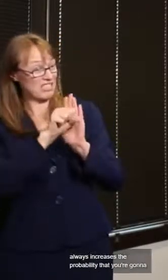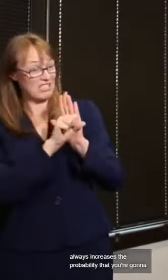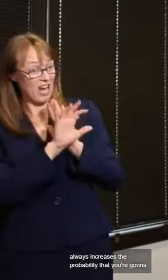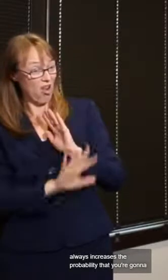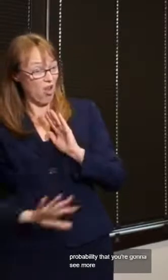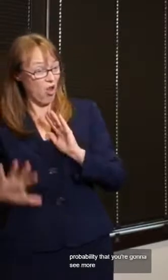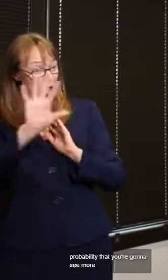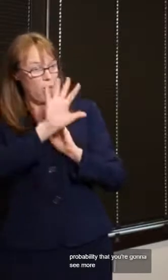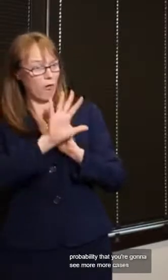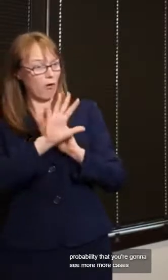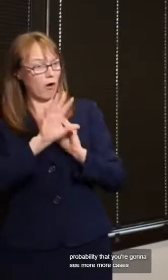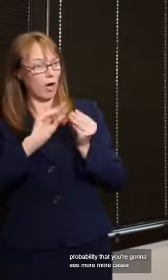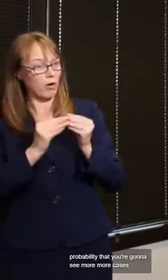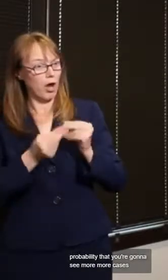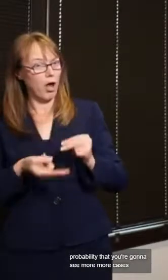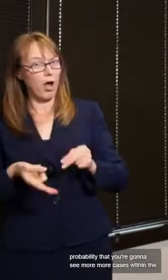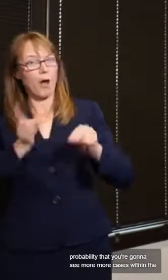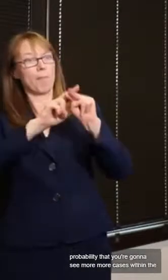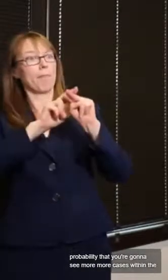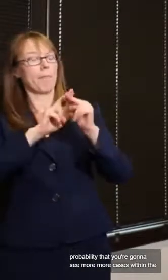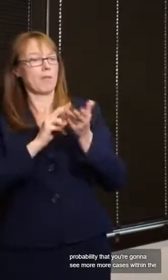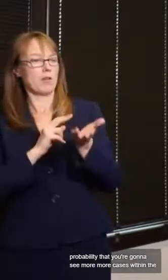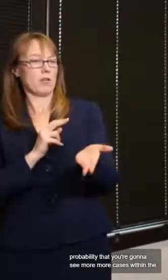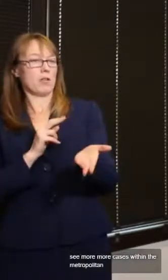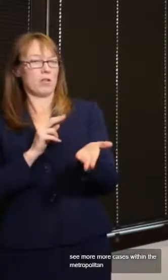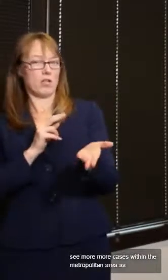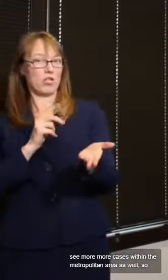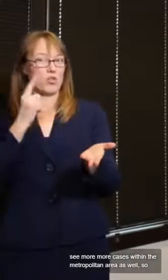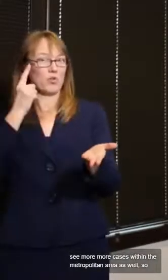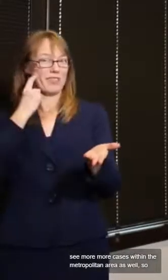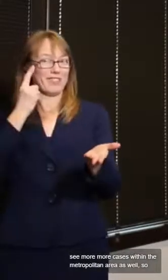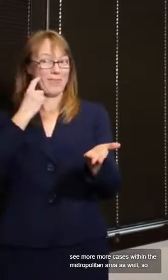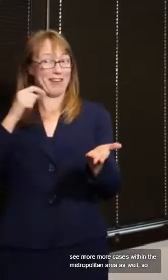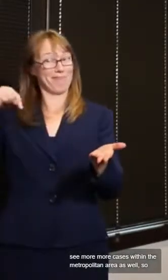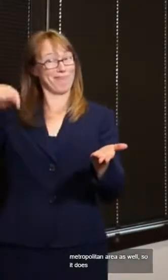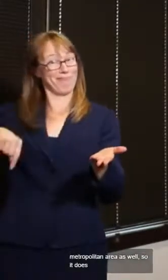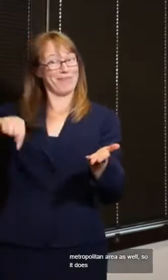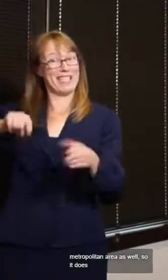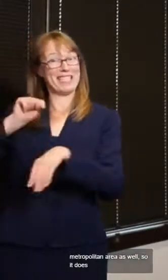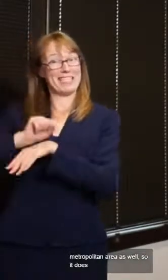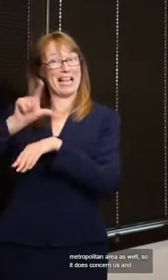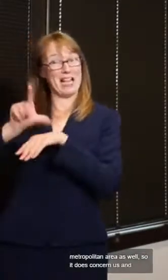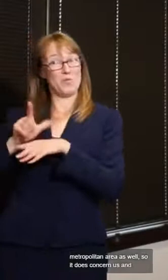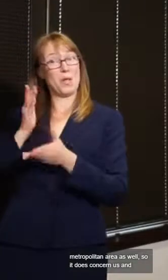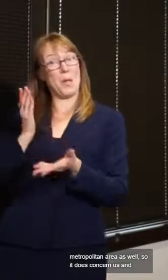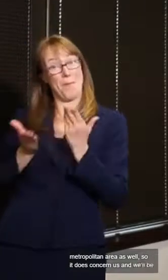see more cases within the metropolitan area as well. So it does concern us,